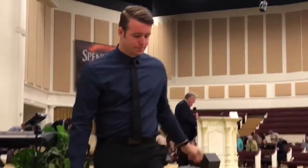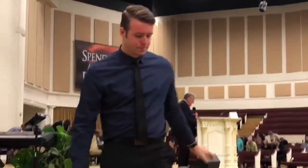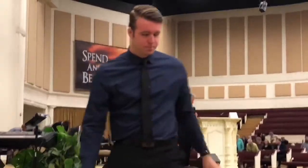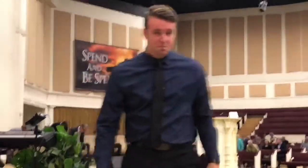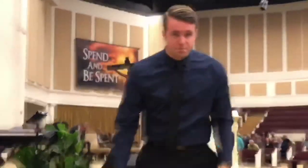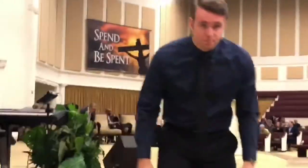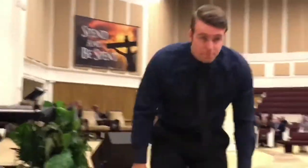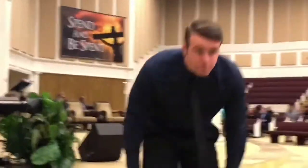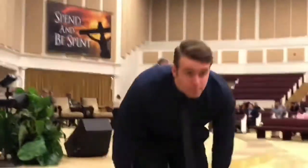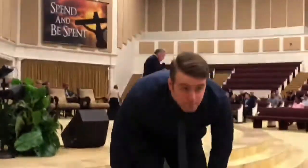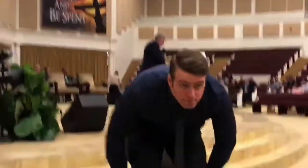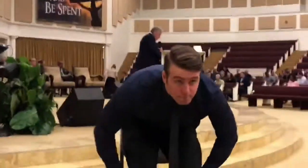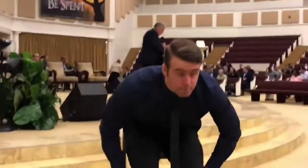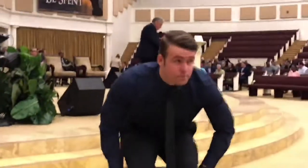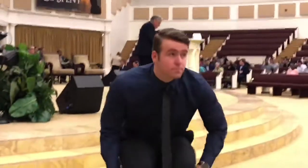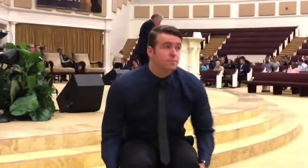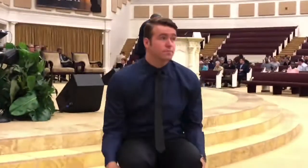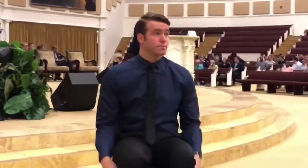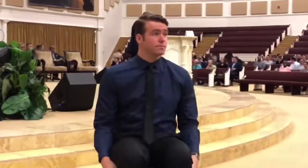Amen.